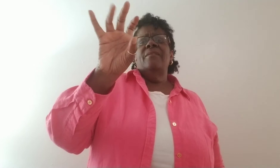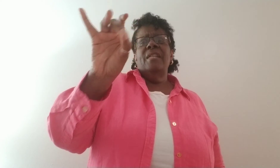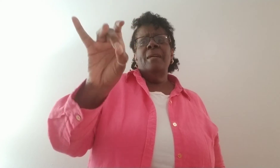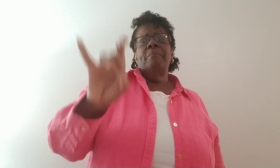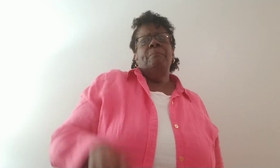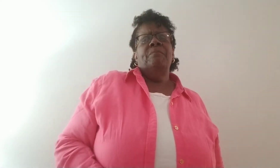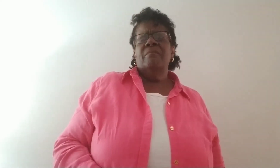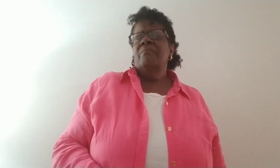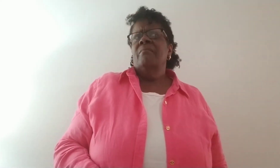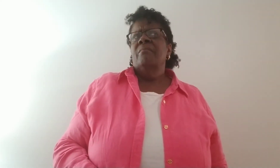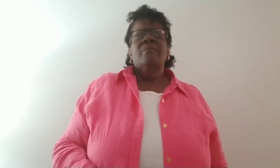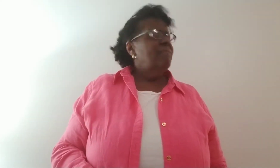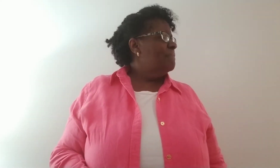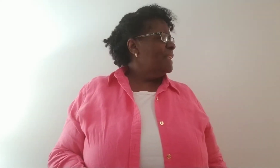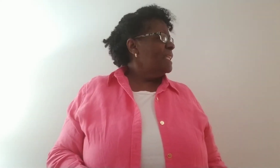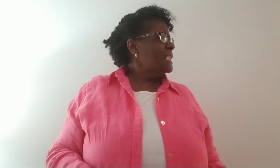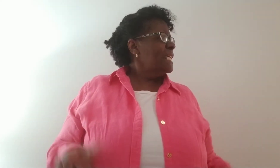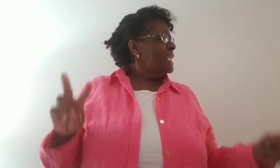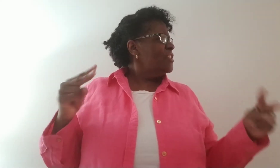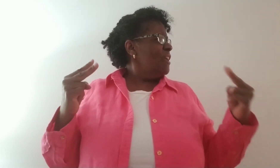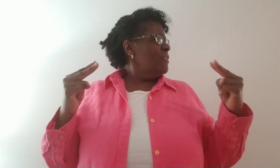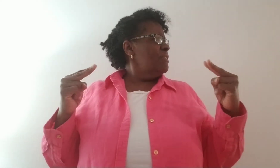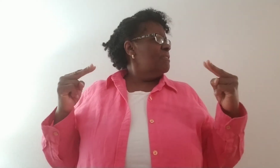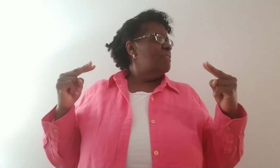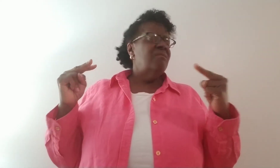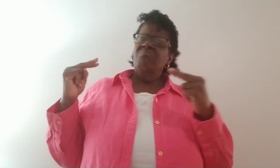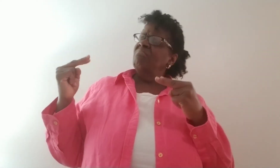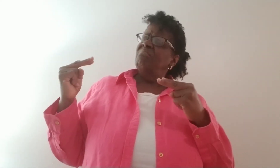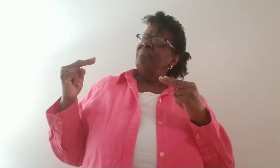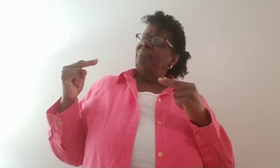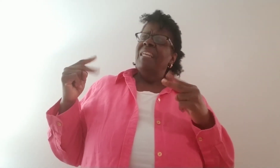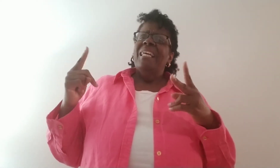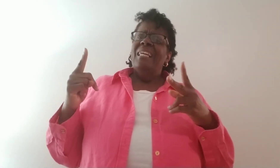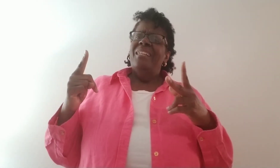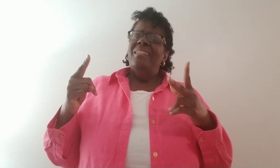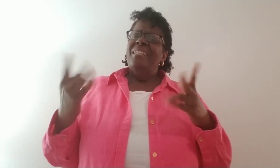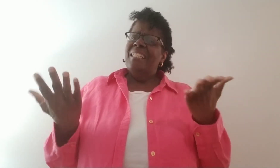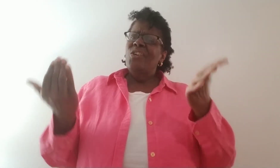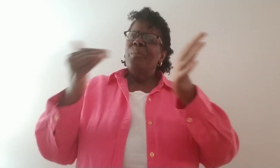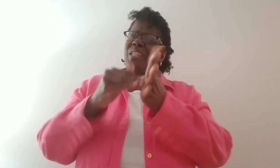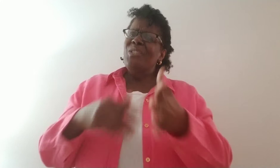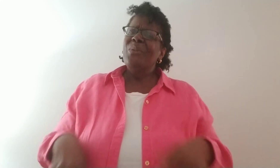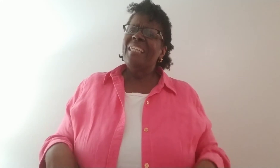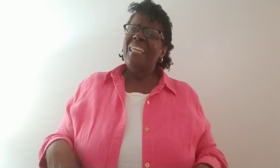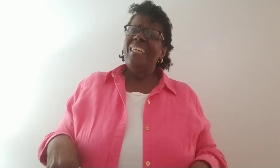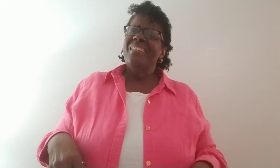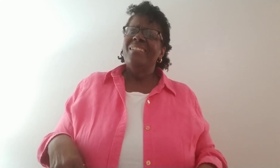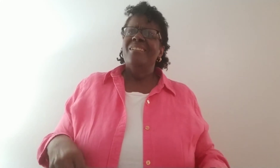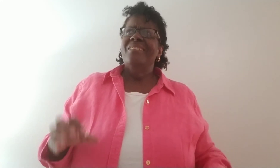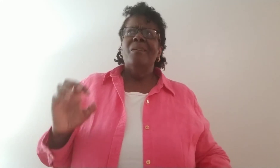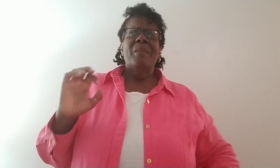9, 6, 7, 8. They looked at each other. Then they told me to do it again. I'm like,